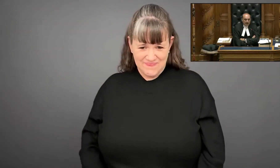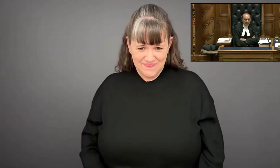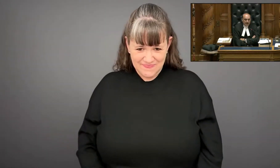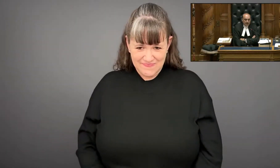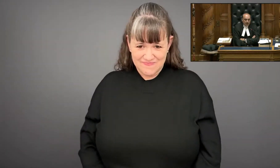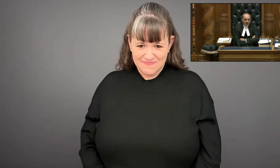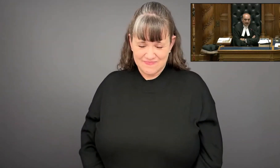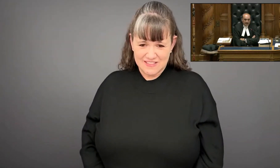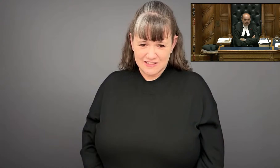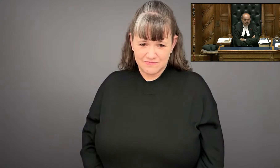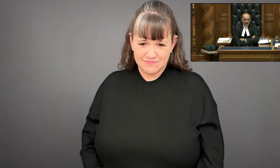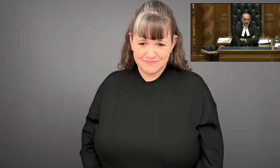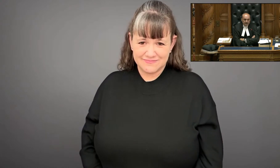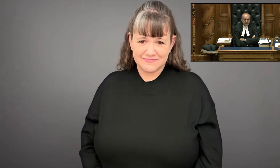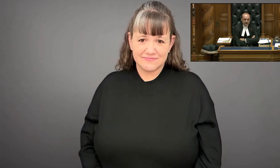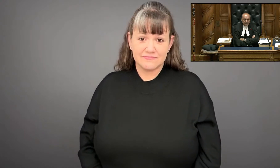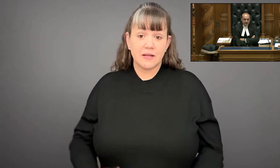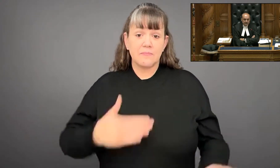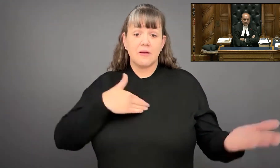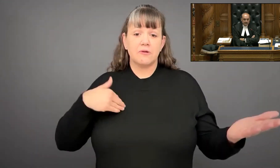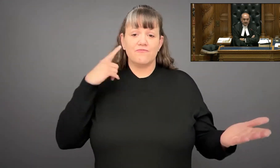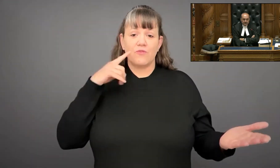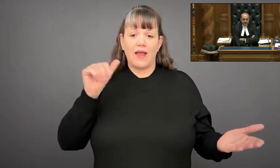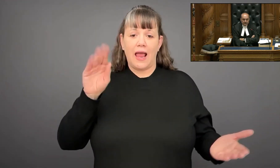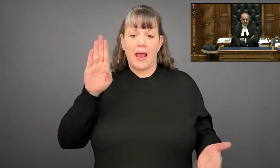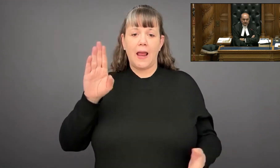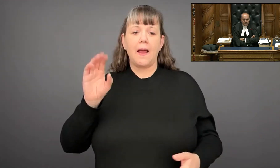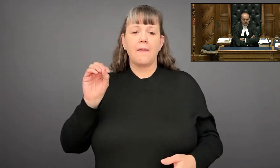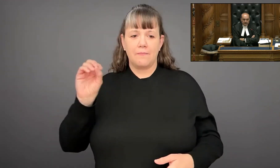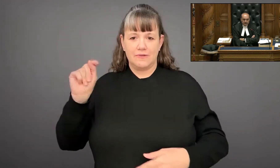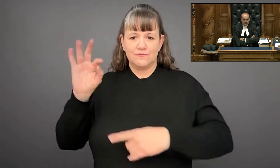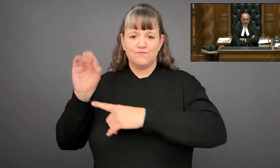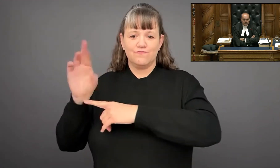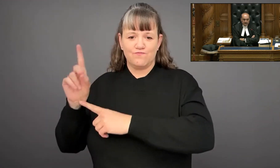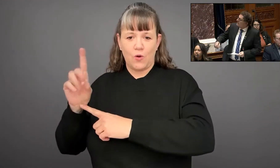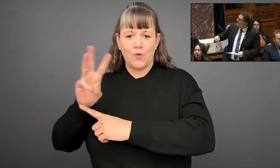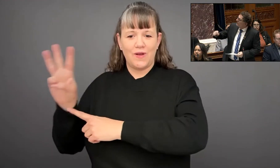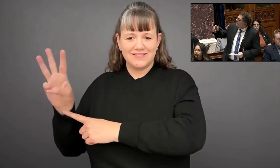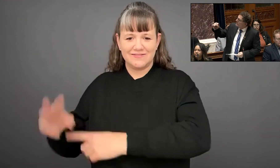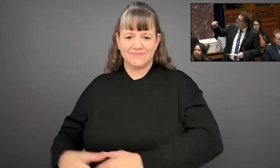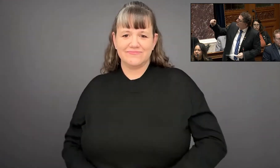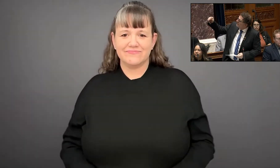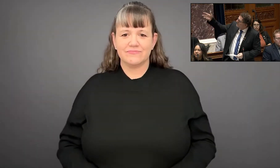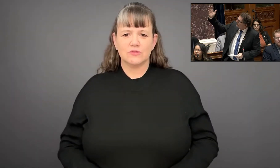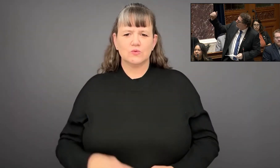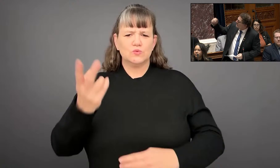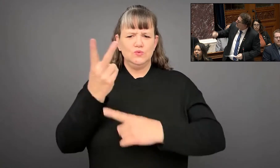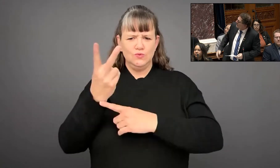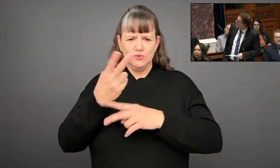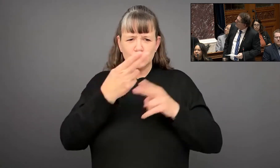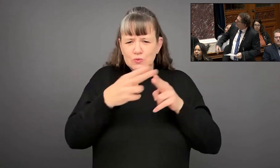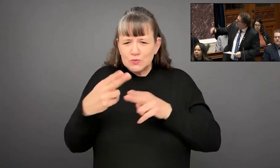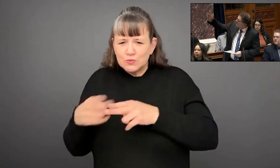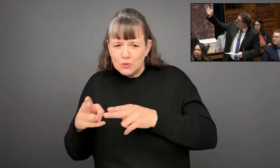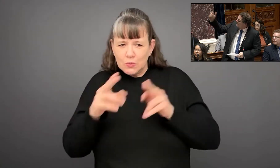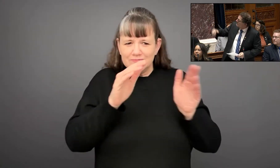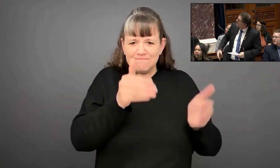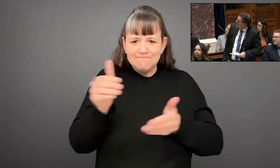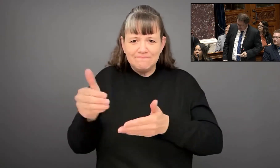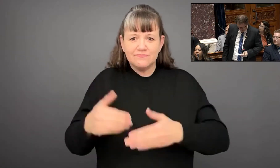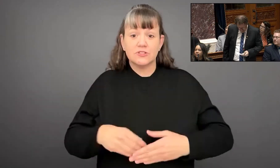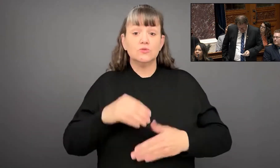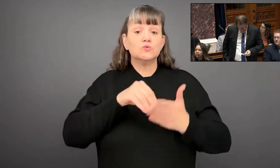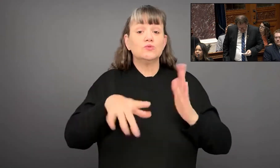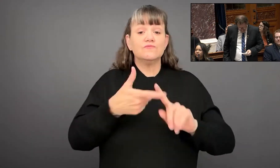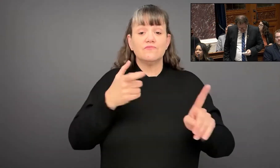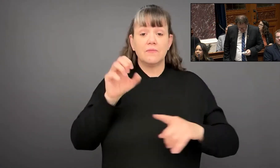Member for Abbotsford West. Thank you, Mr. Speaker. Two short introductions, if I could. Would the 23 students from SFU please stand? I think they're behind us in the